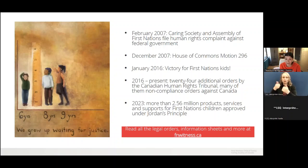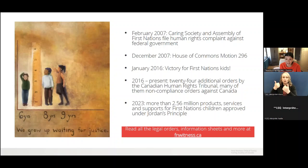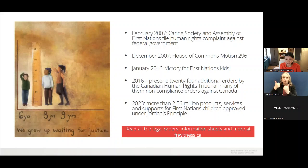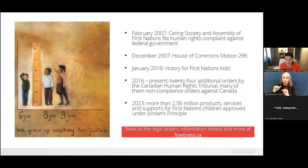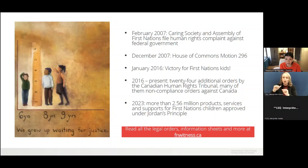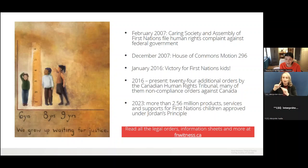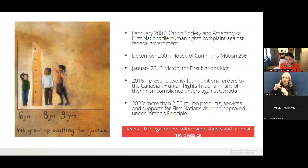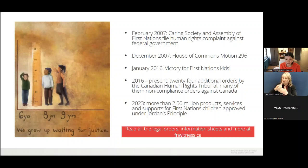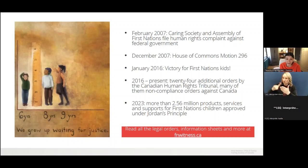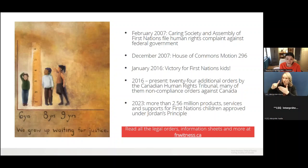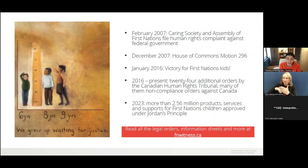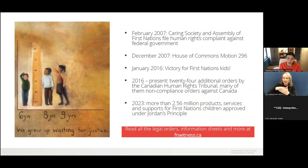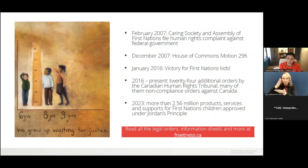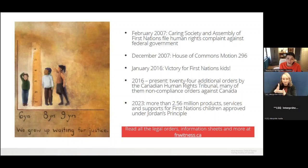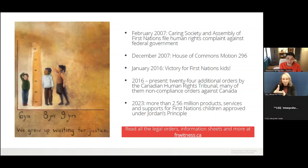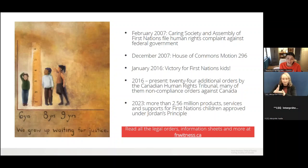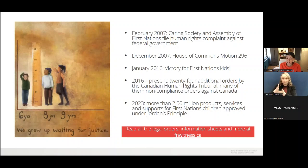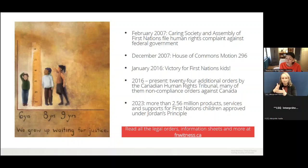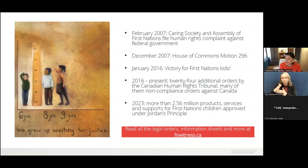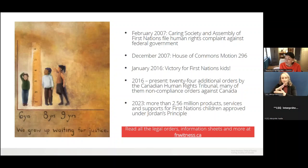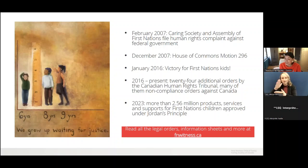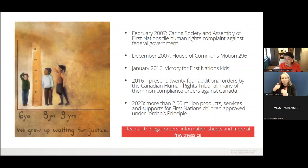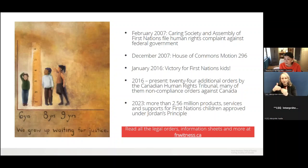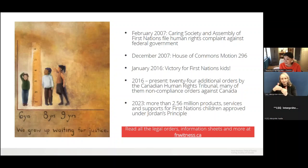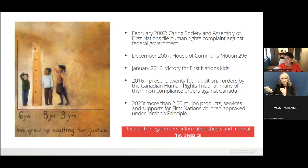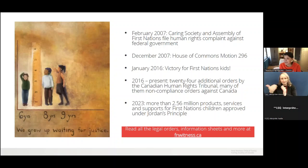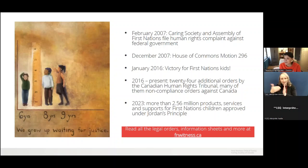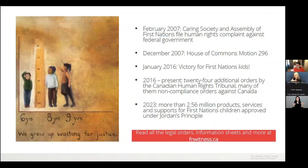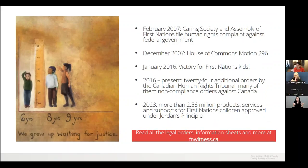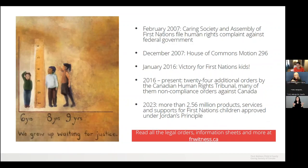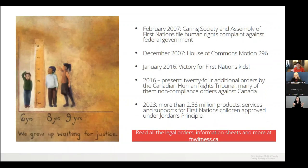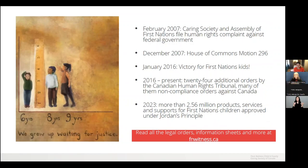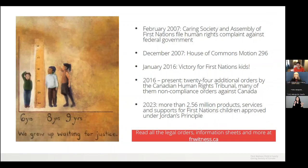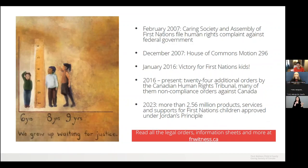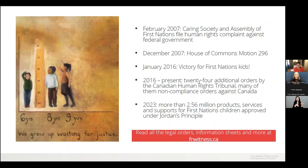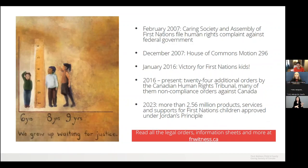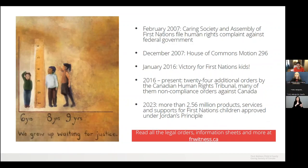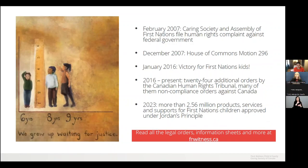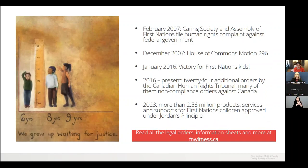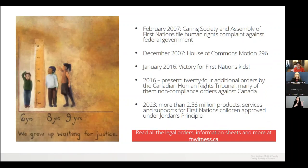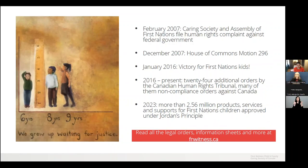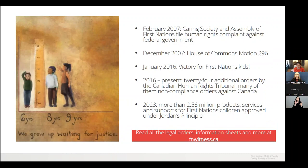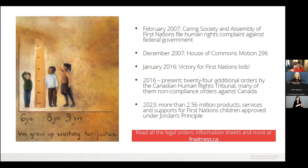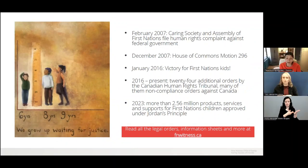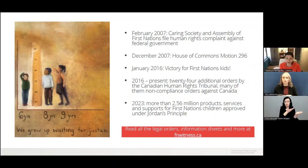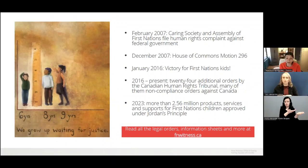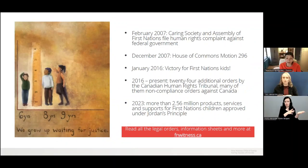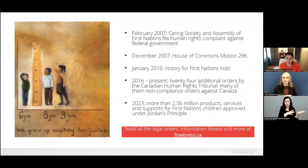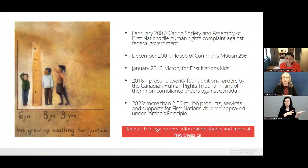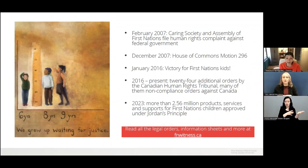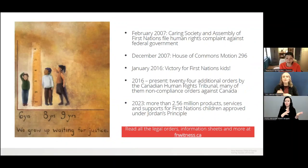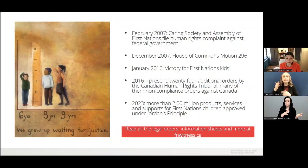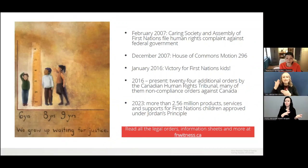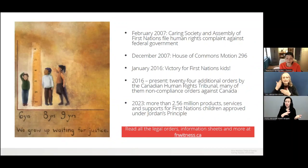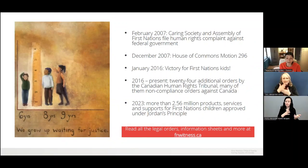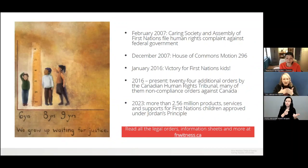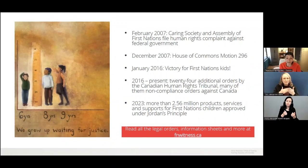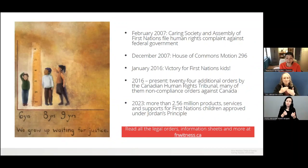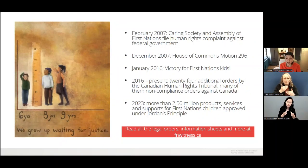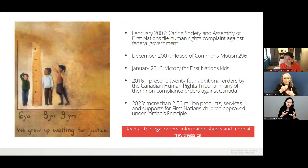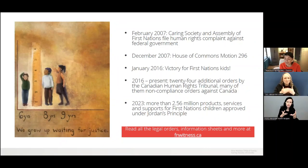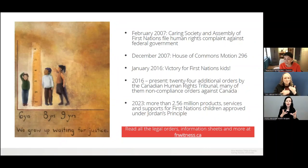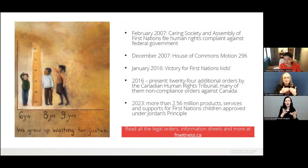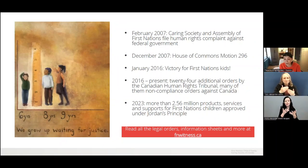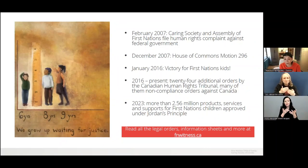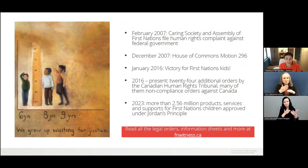make sure that it doesn't happen again. But some progress has been made as a result of those rulings. Today, we are